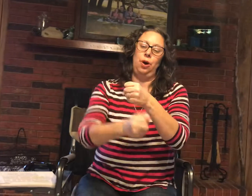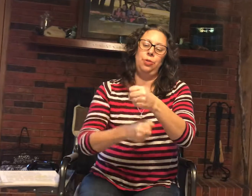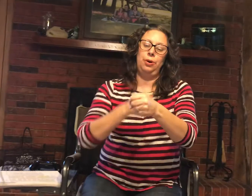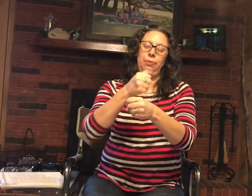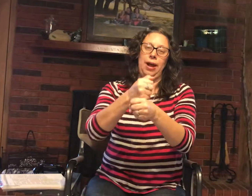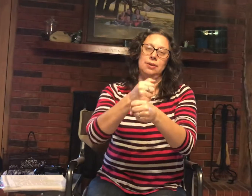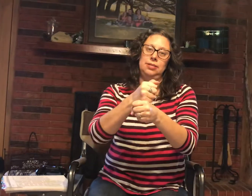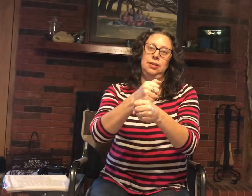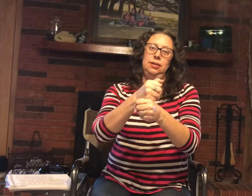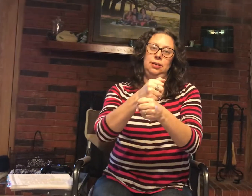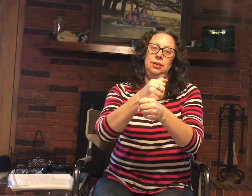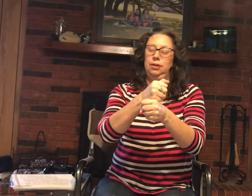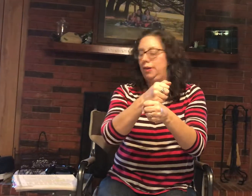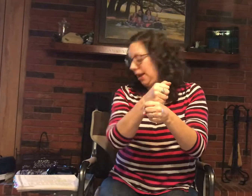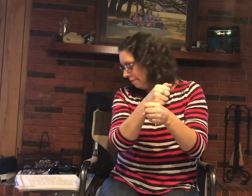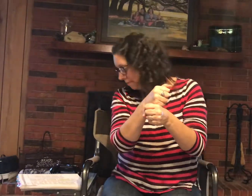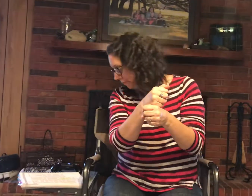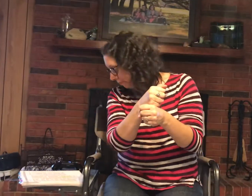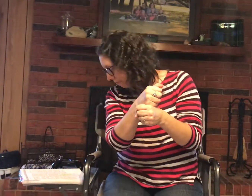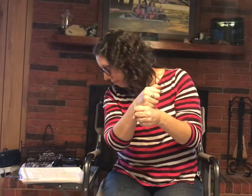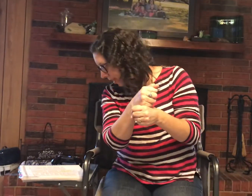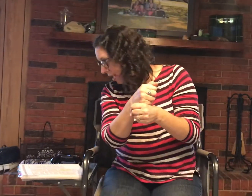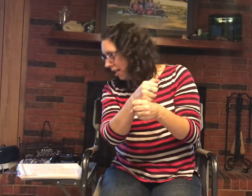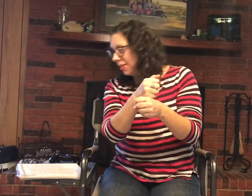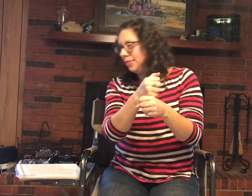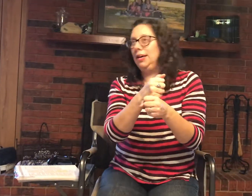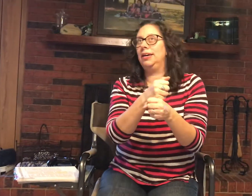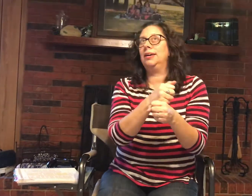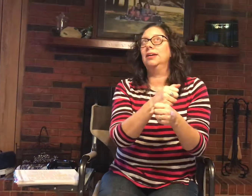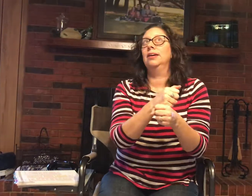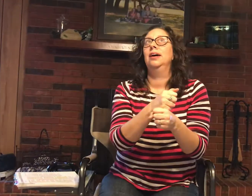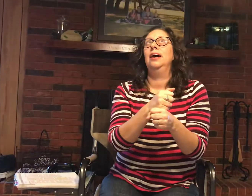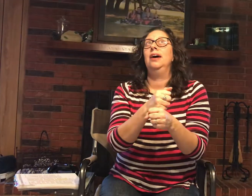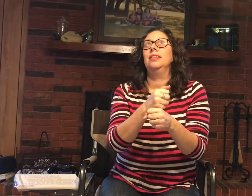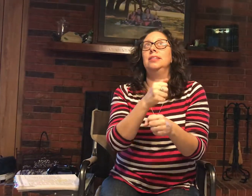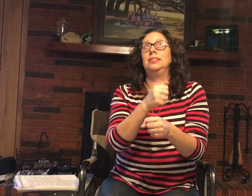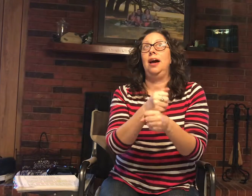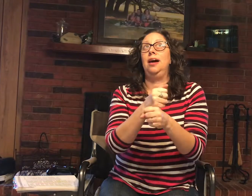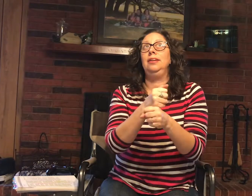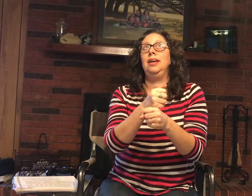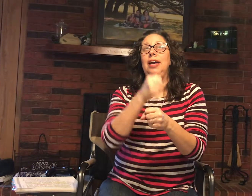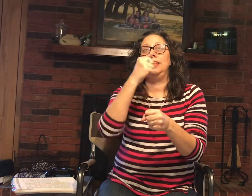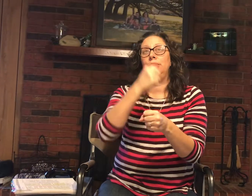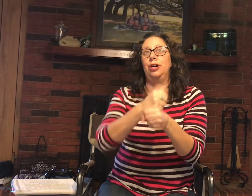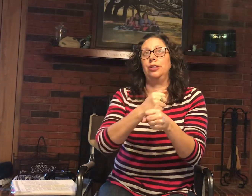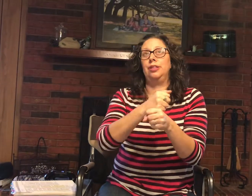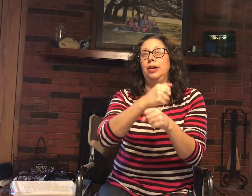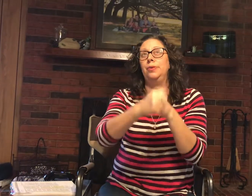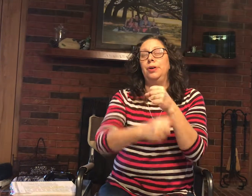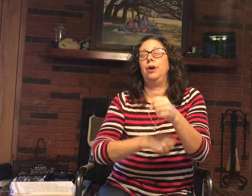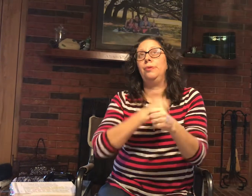the way around. Okay? Think the sun and the earth and going all the way